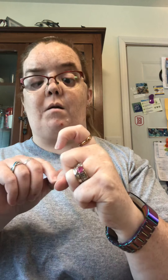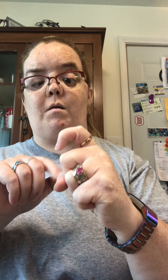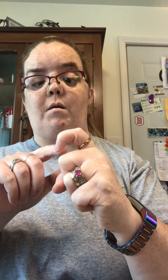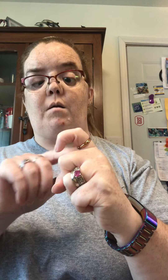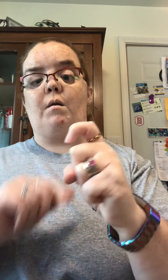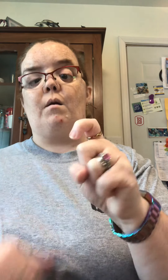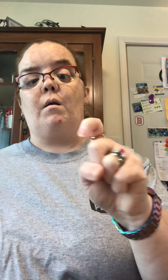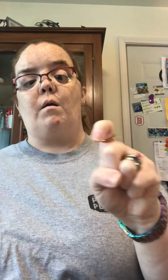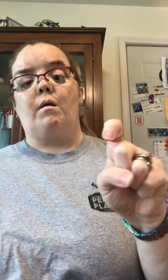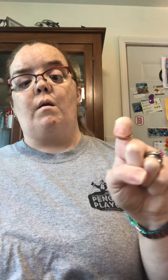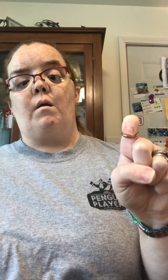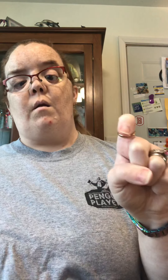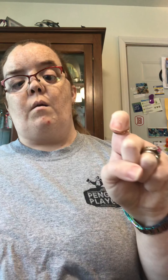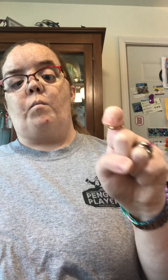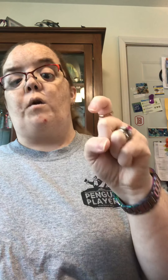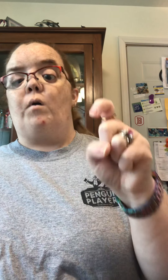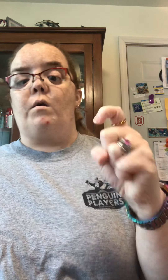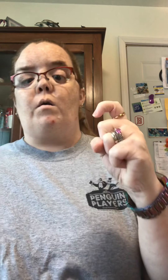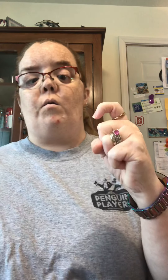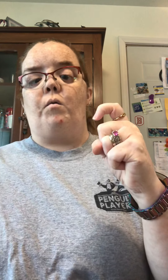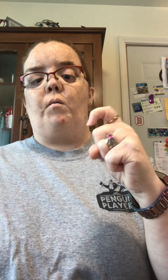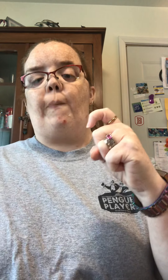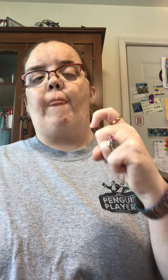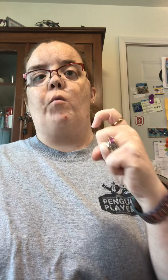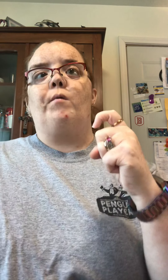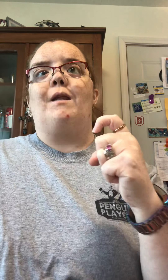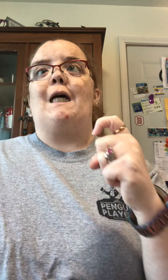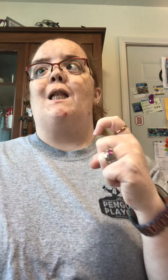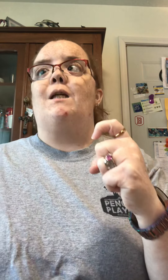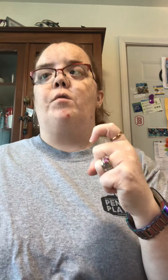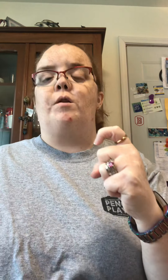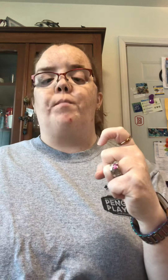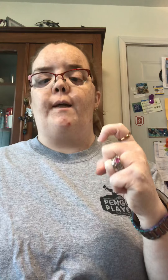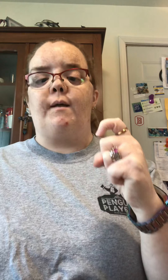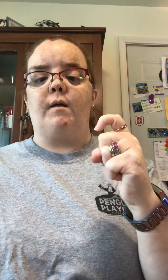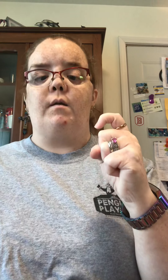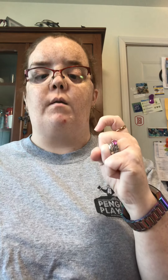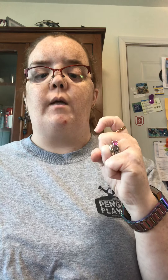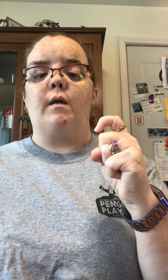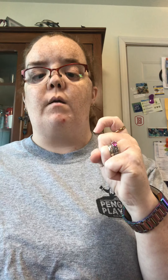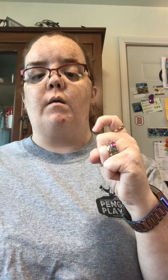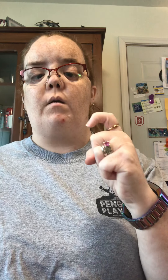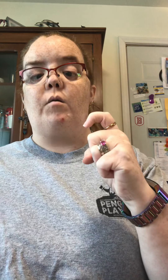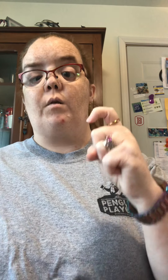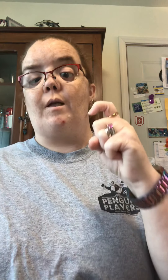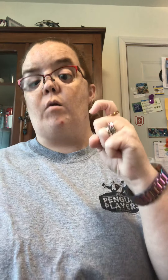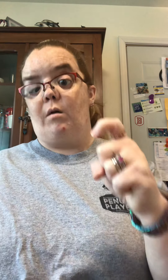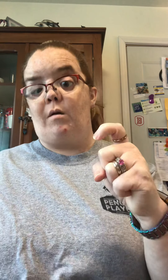X. But you also, one way that I like to explain it is that you do it like a hook,